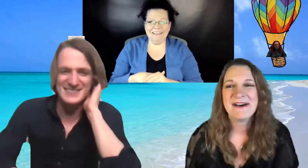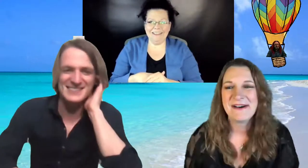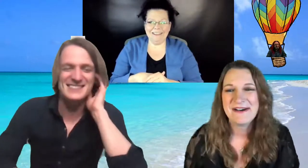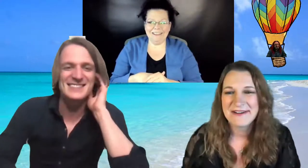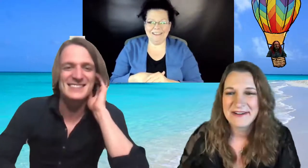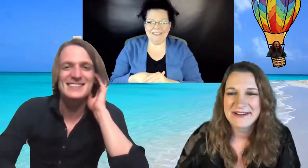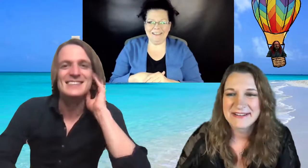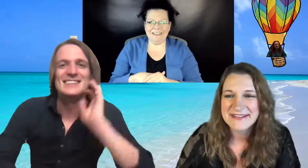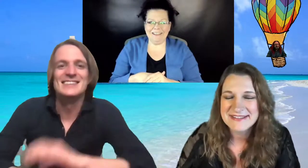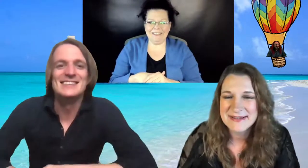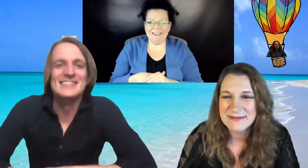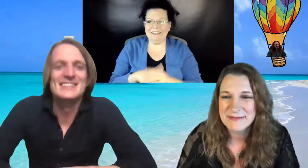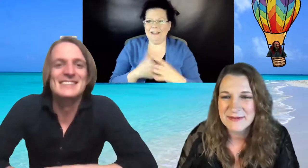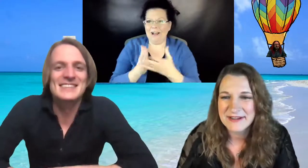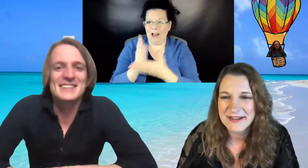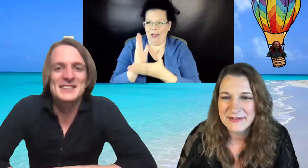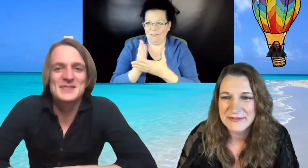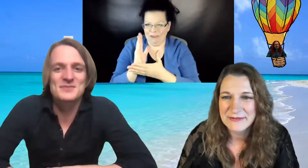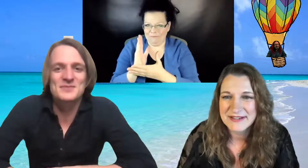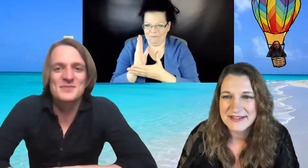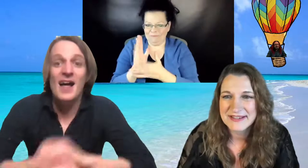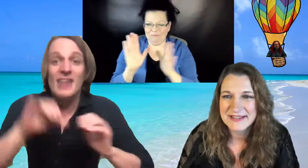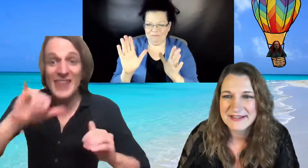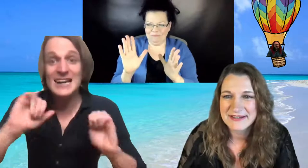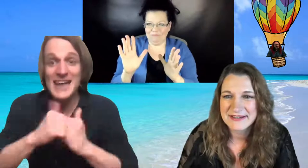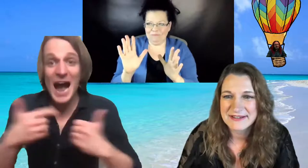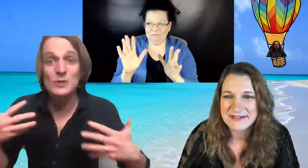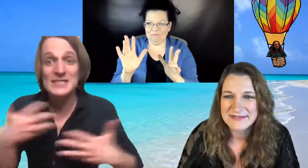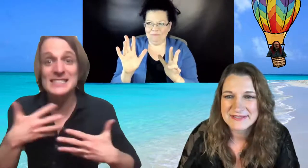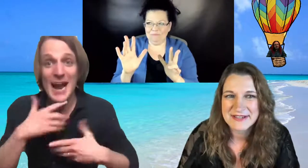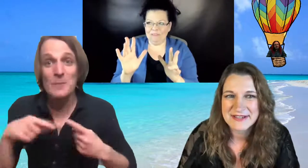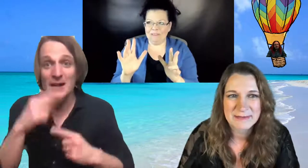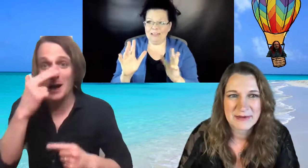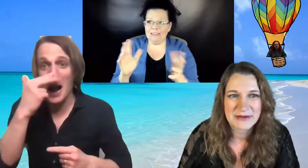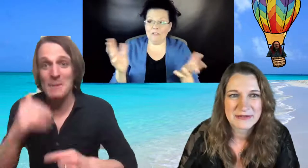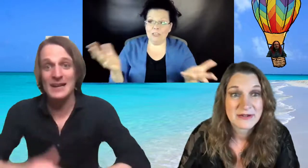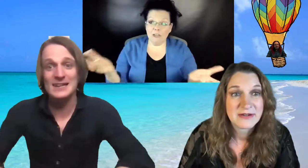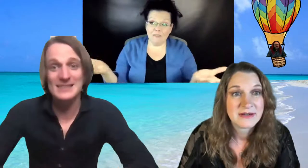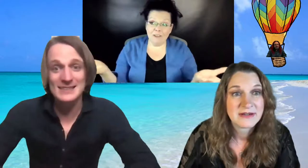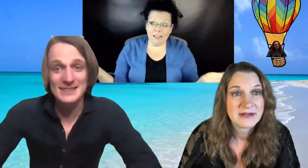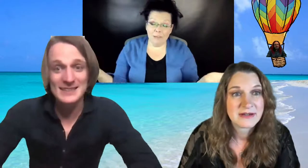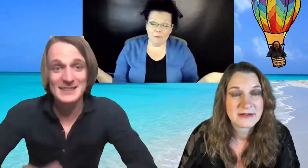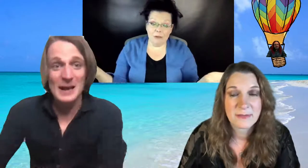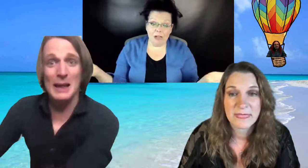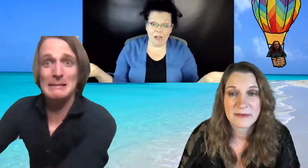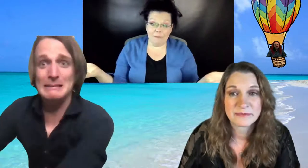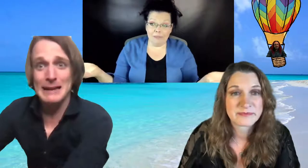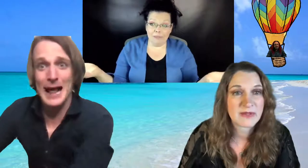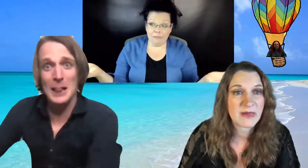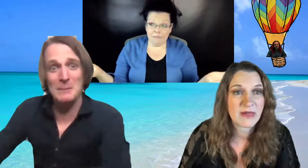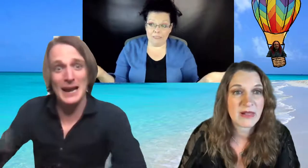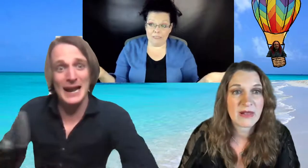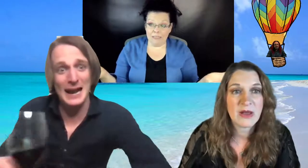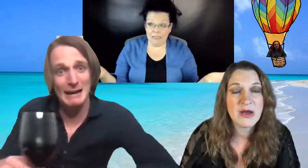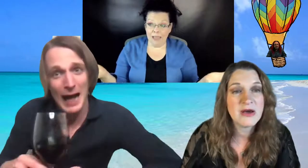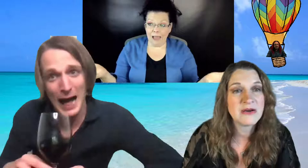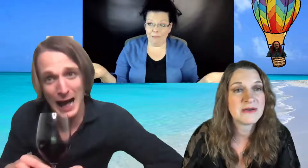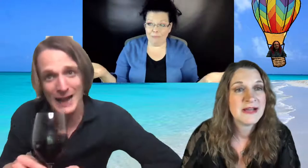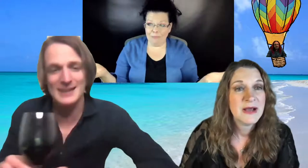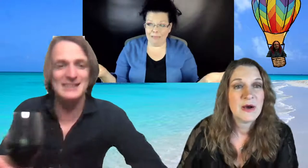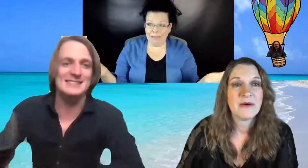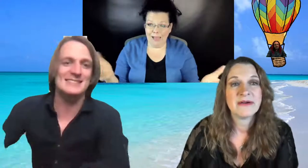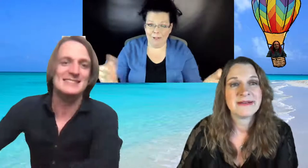Sure, cheers, welcome. All right, let's see what else we can talk about. I'm terrified I am about comedy, Hilari. See?